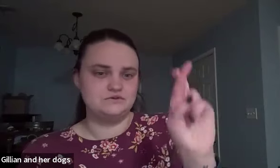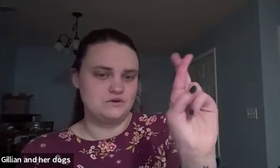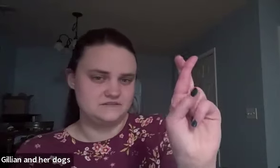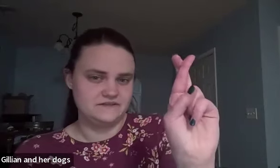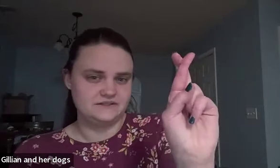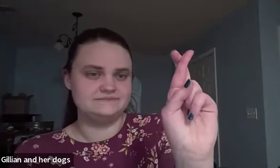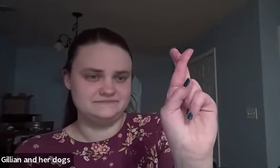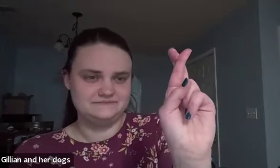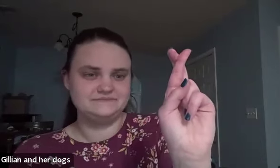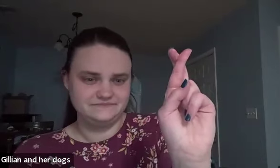So cross your fingers. There